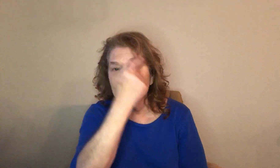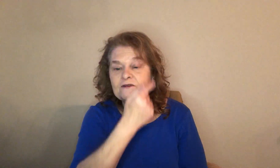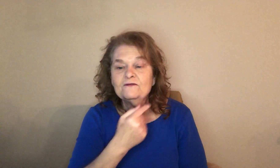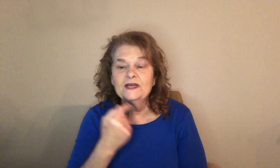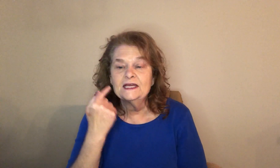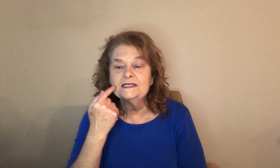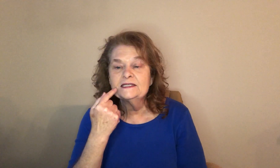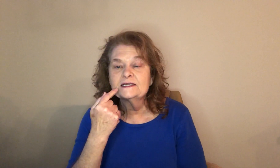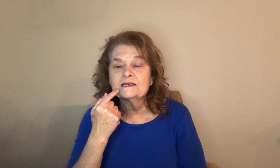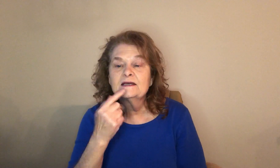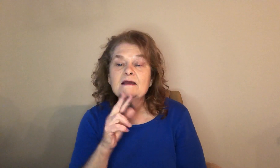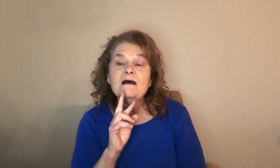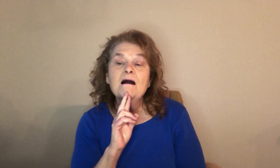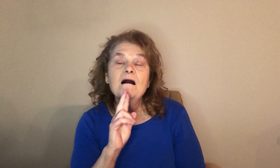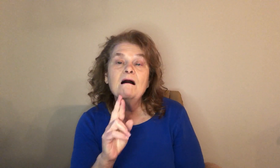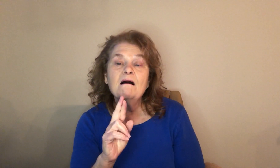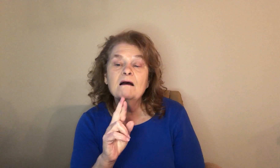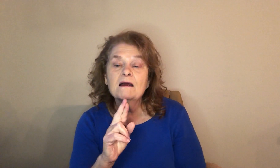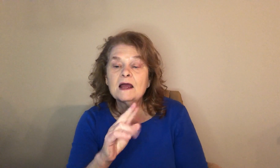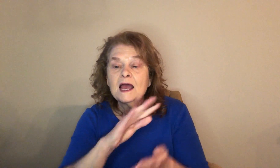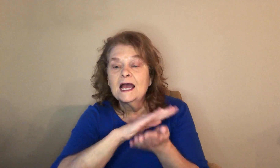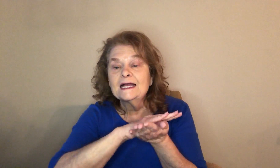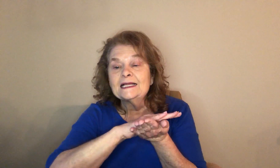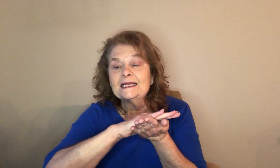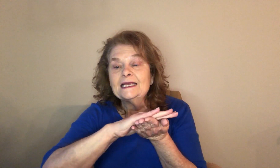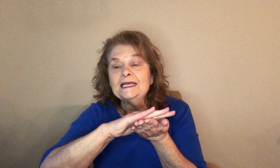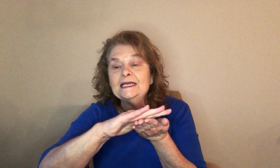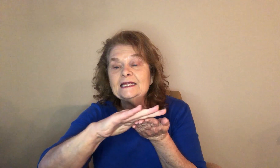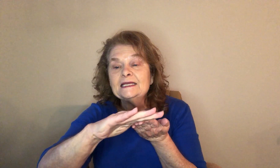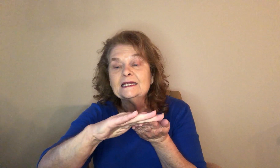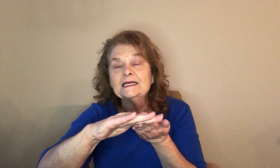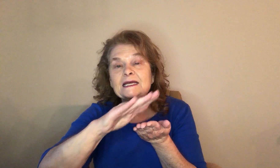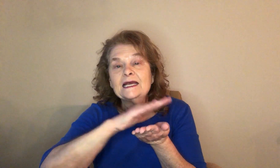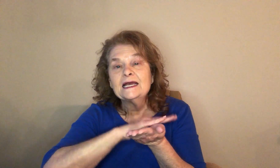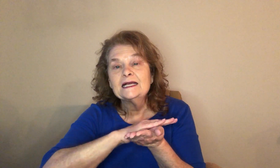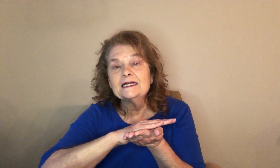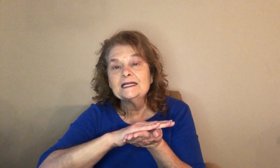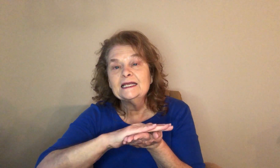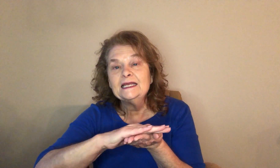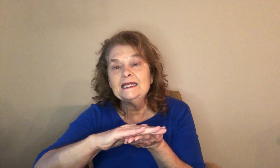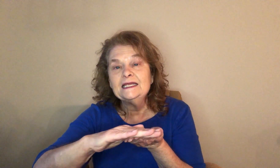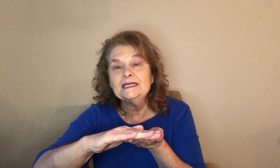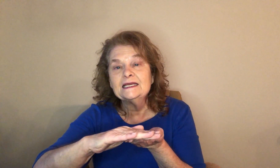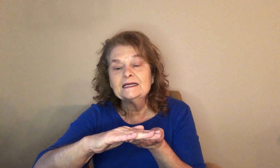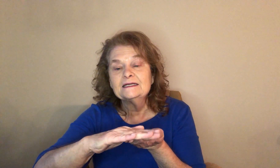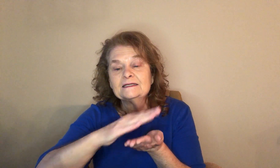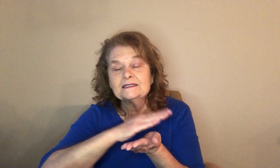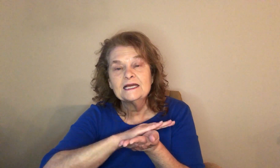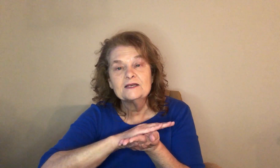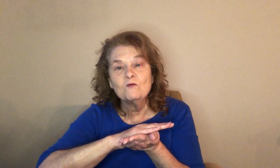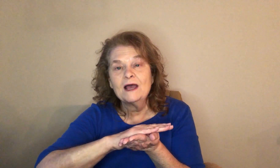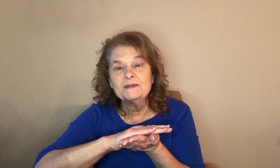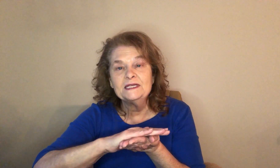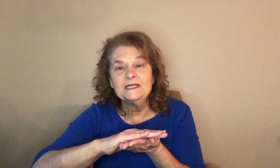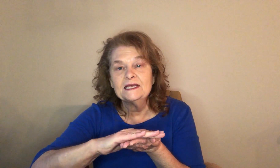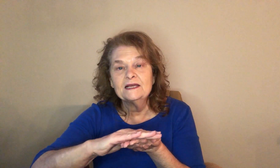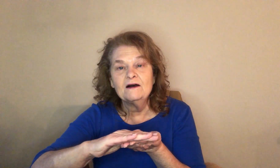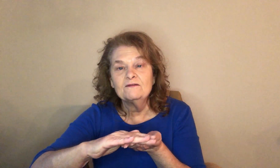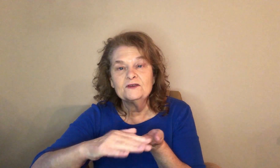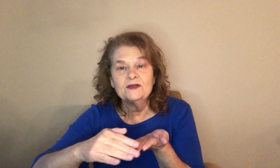your face, are clean. Clean. Like you're wiping anything off your